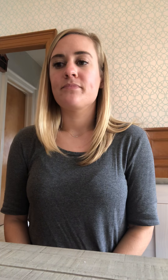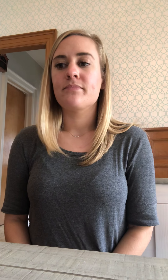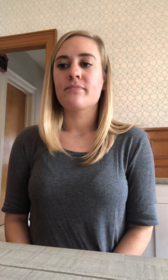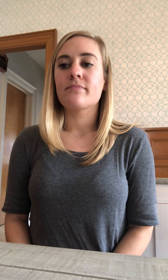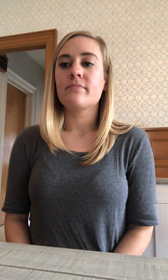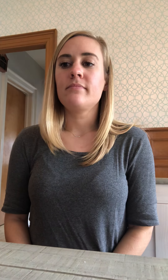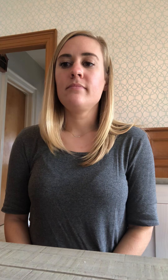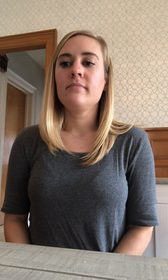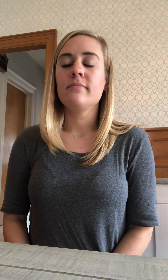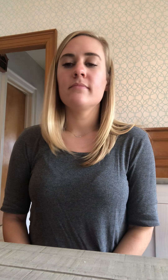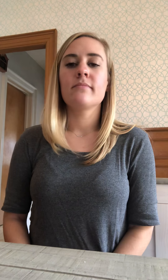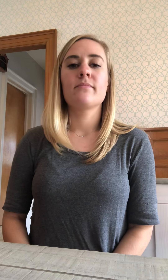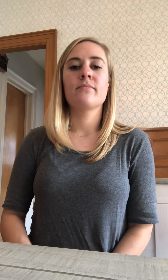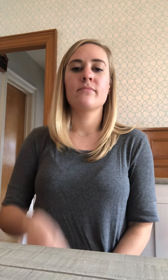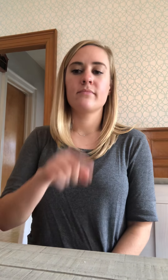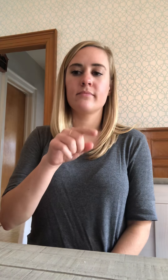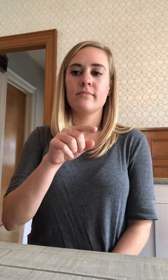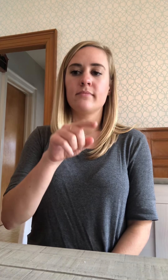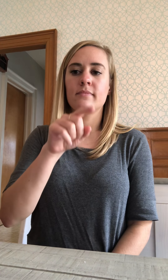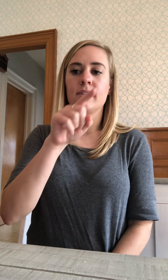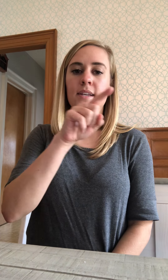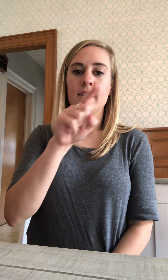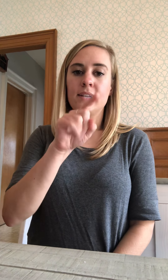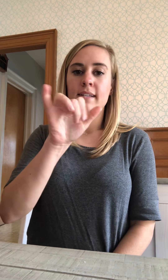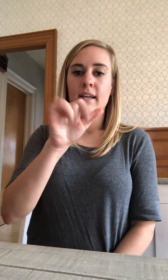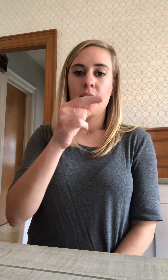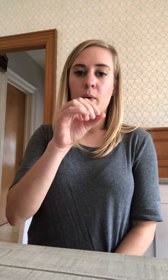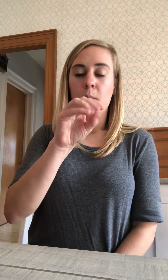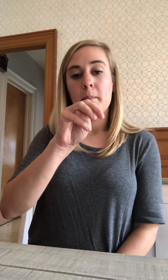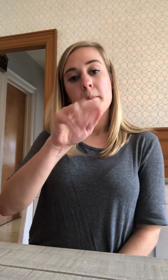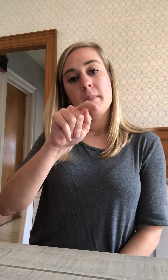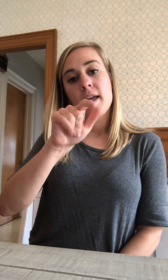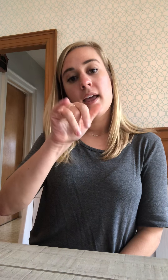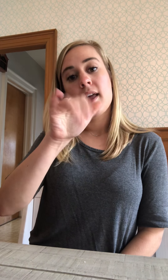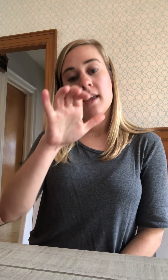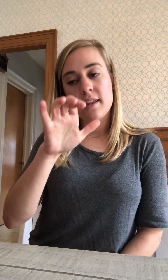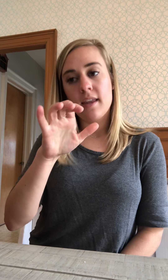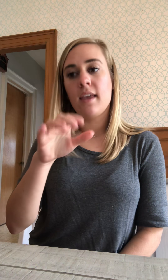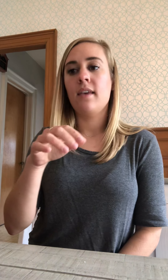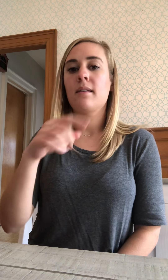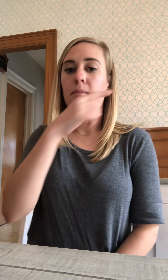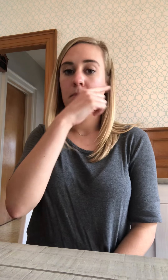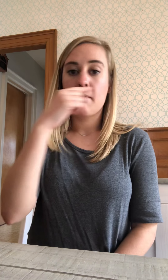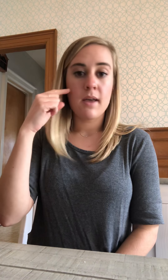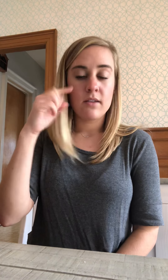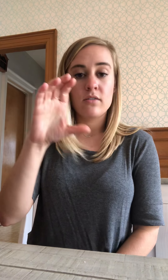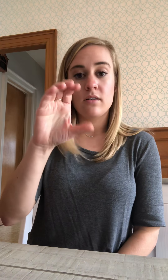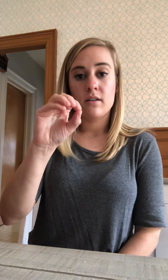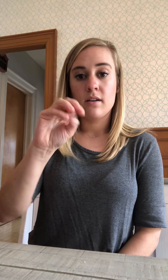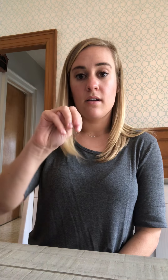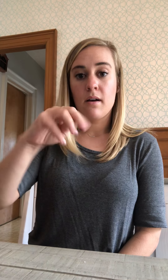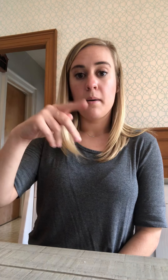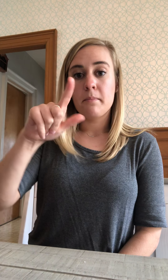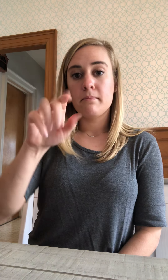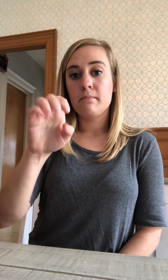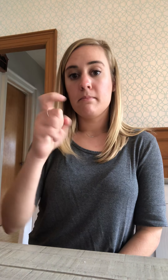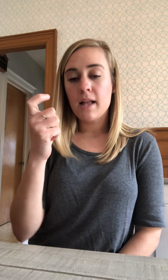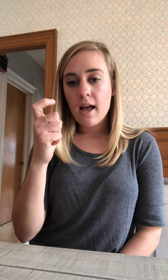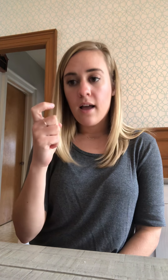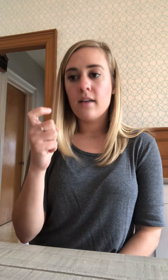Zygomatico-maxillary complex are sometimes called tripod fractures, really 4 fractures, not 3. It's a zygomatic arch, lateral orbit, the